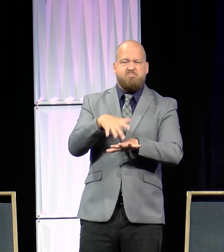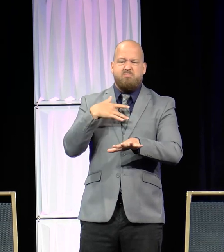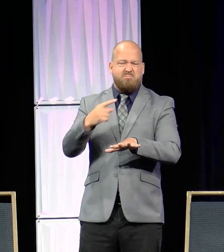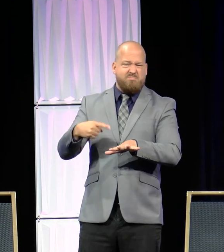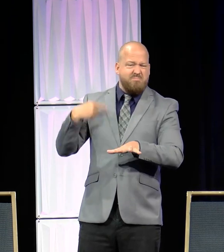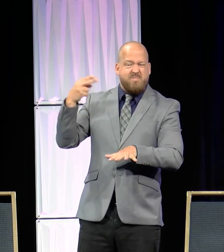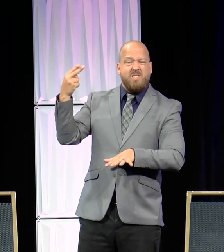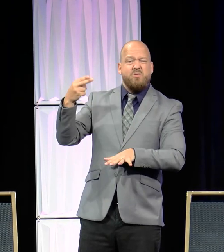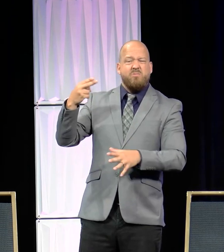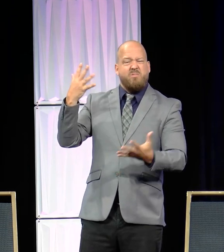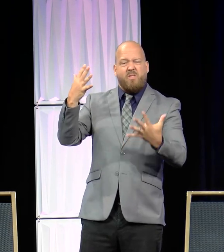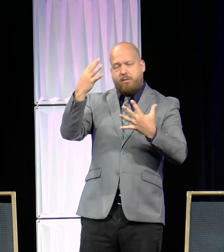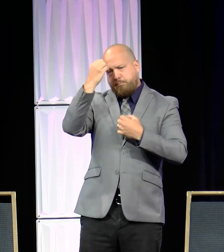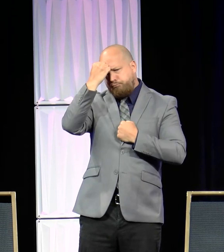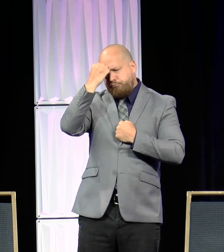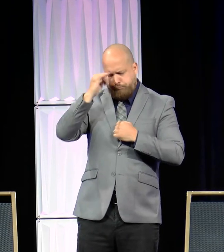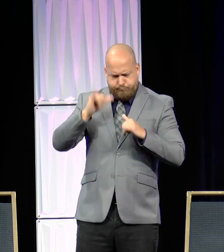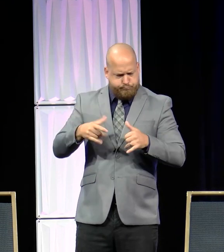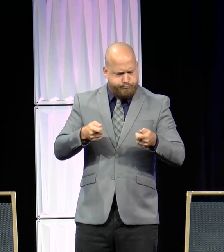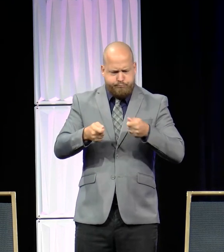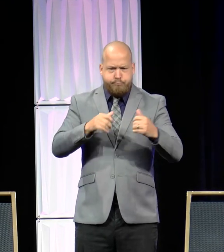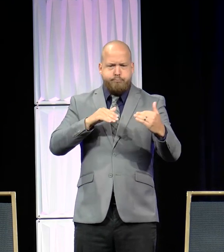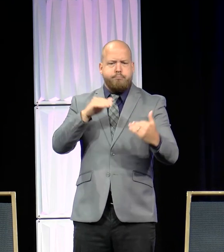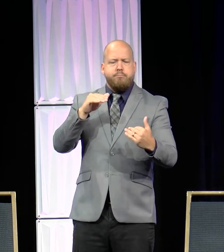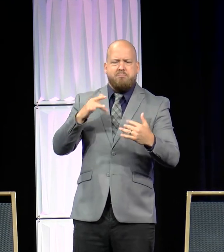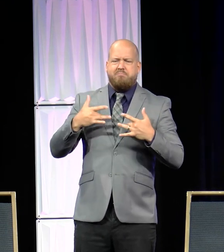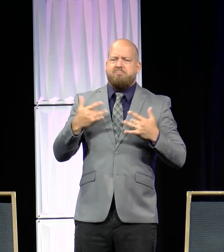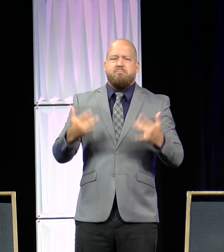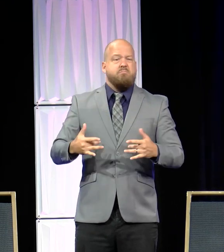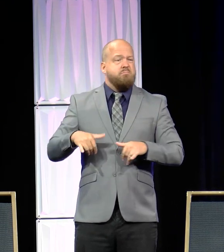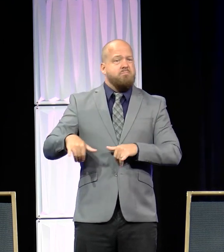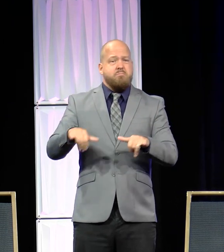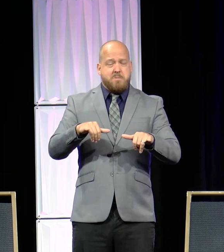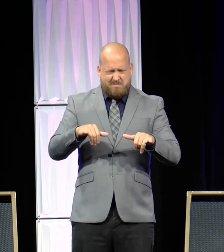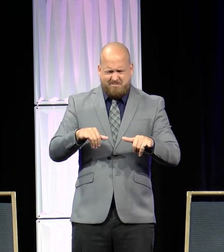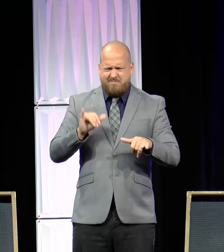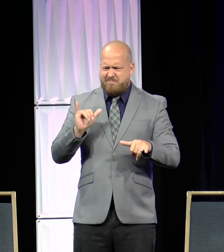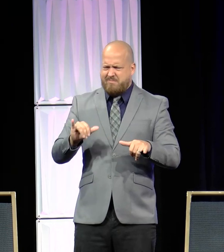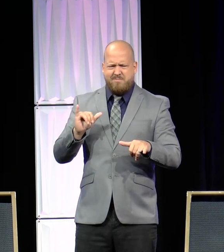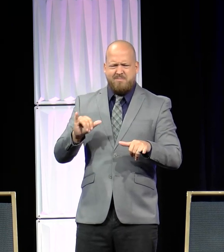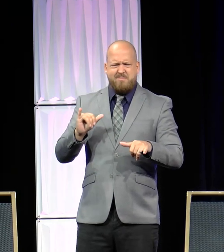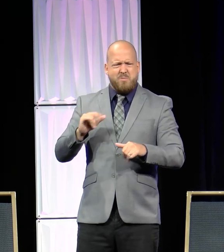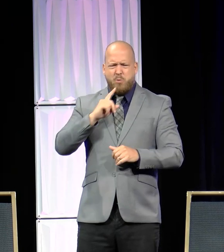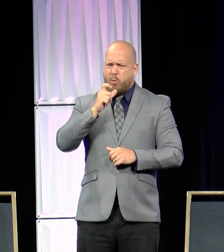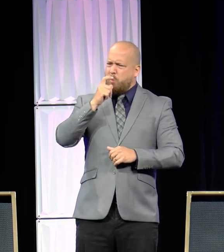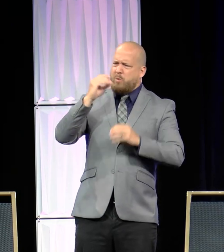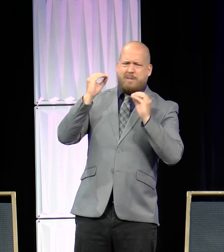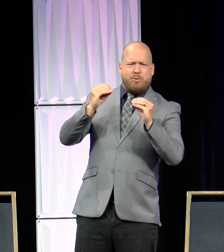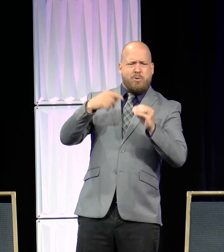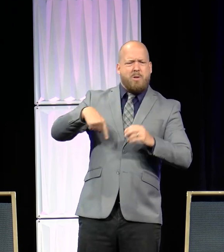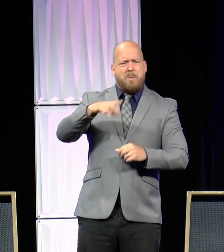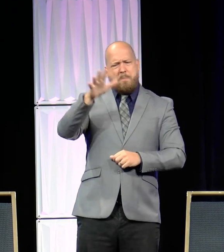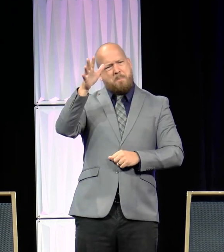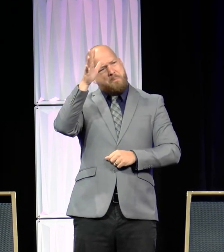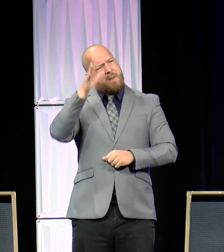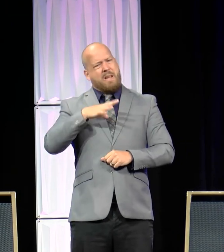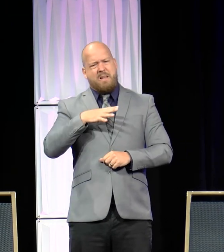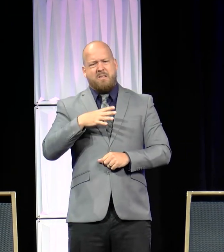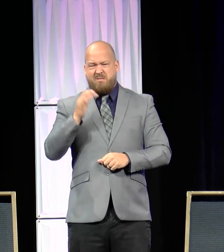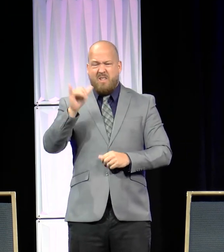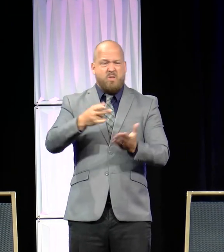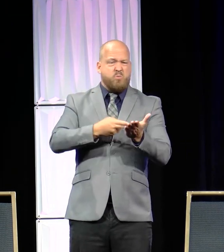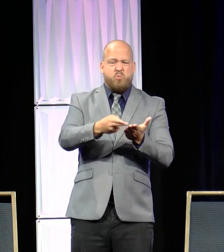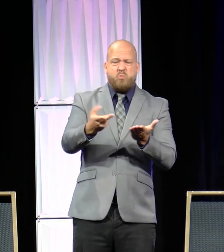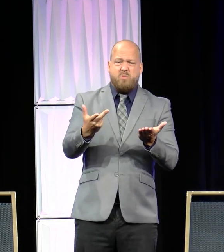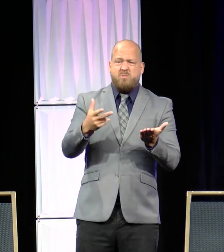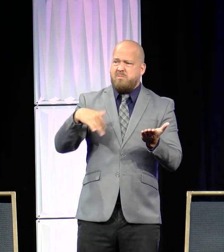true, that the collective socialization of manhood teaches men to have less value in women, and we can see